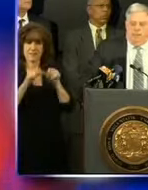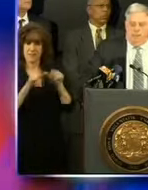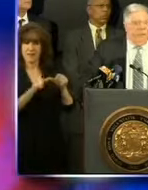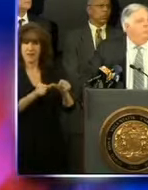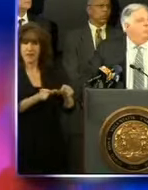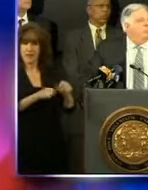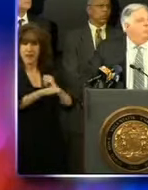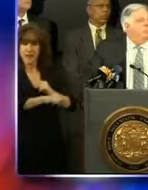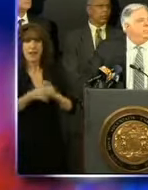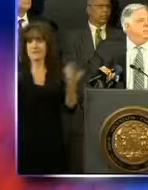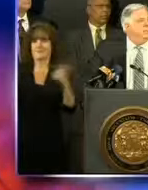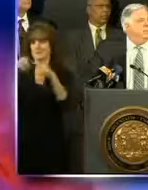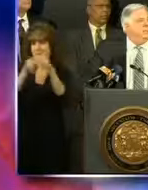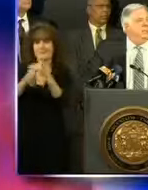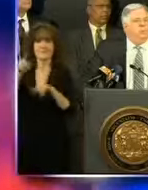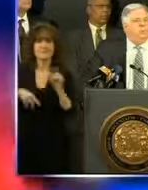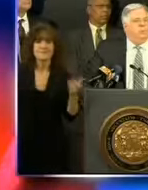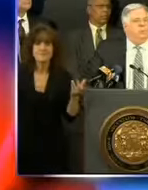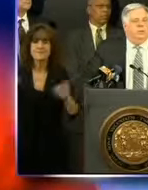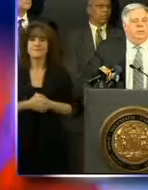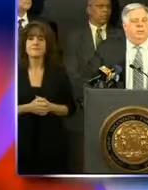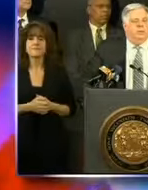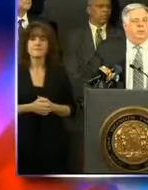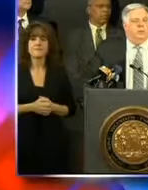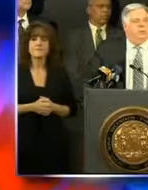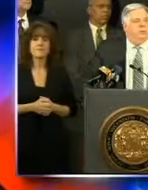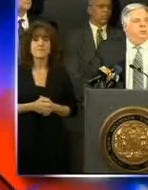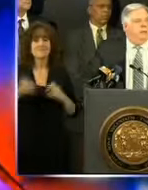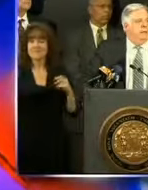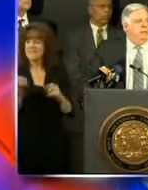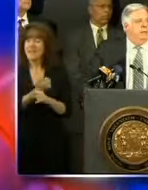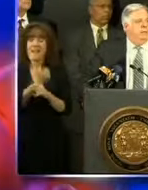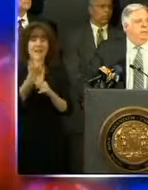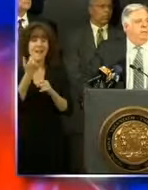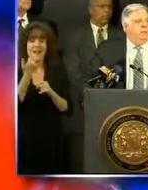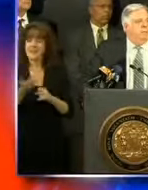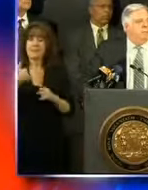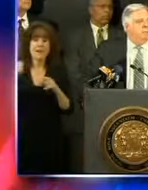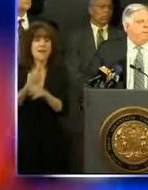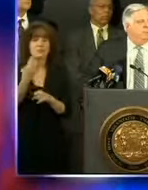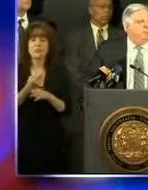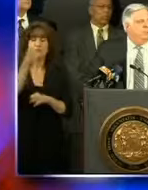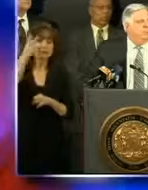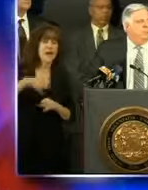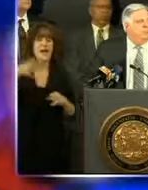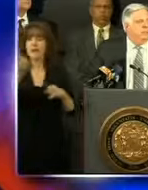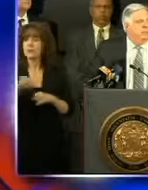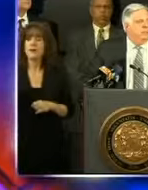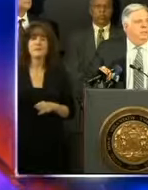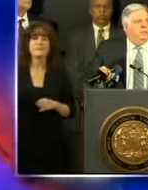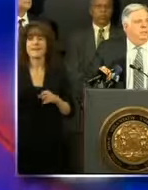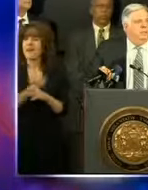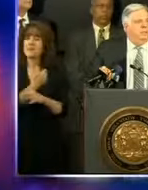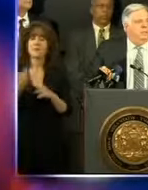Well, we have no way of predicting. I can tell you this. We're going to put every available asset and as much manpower as it possibly